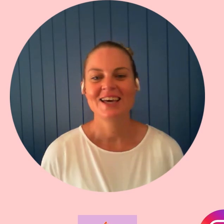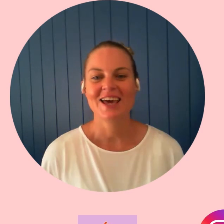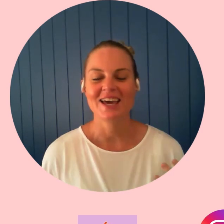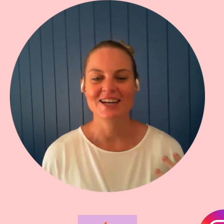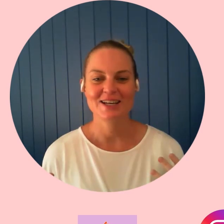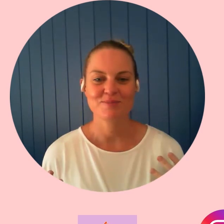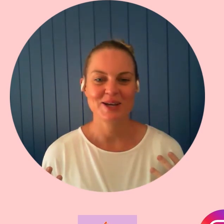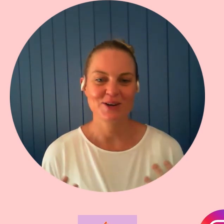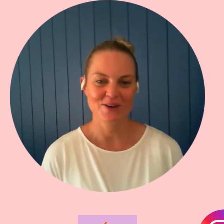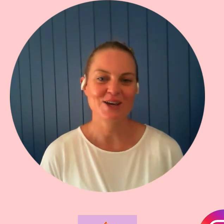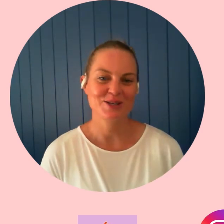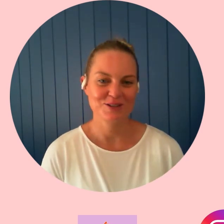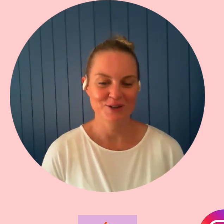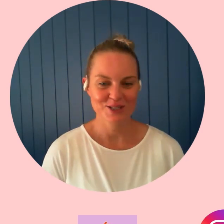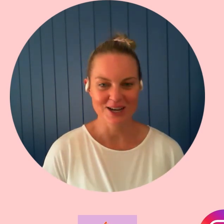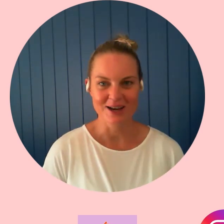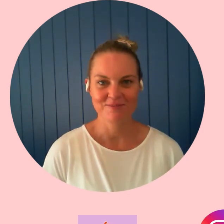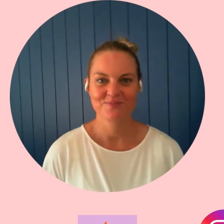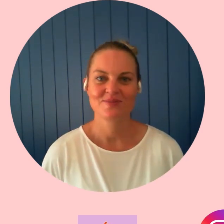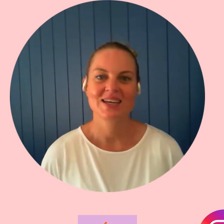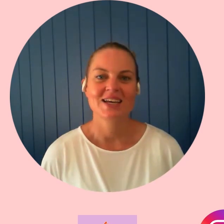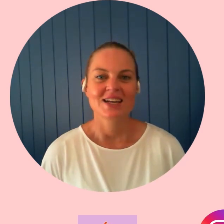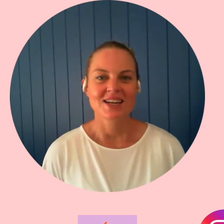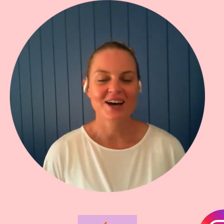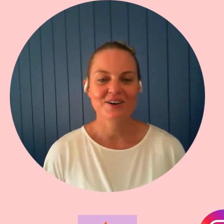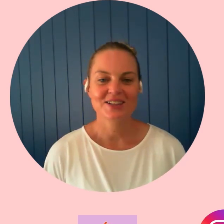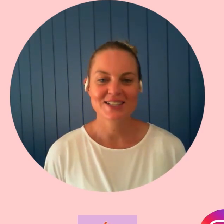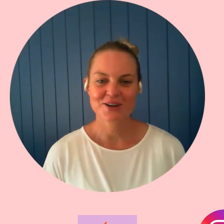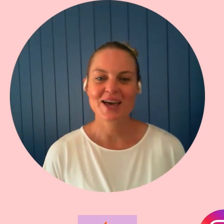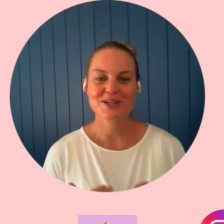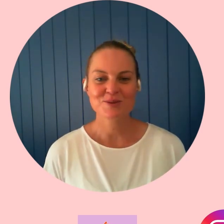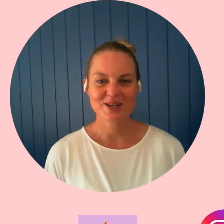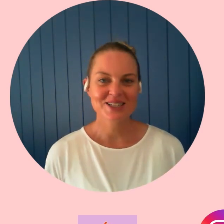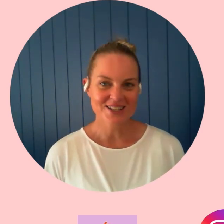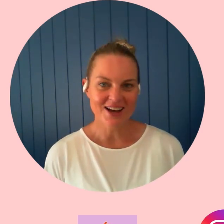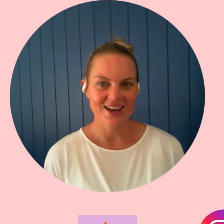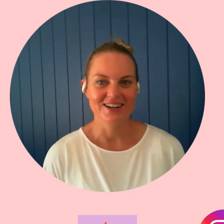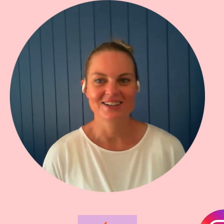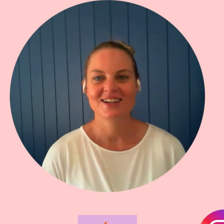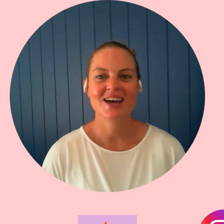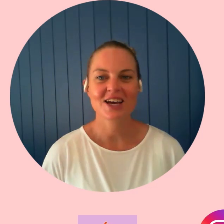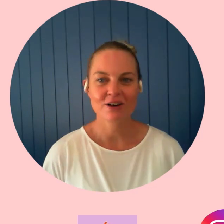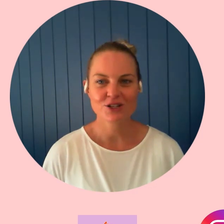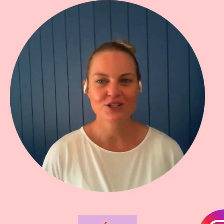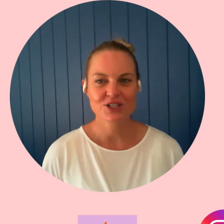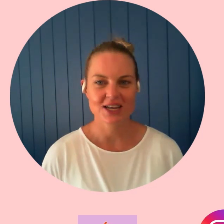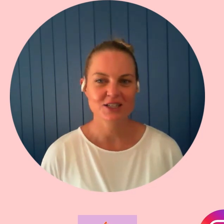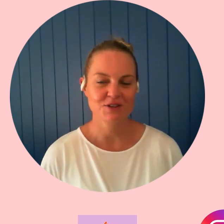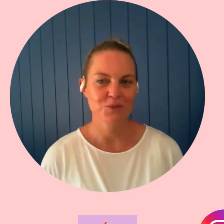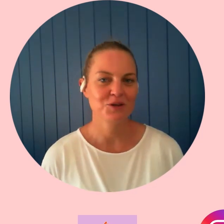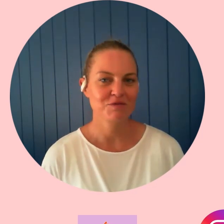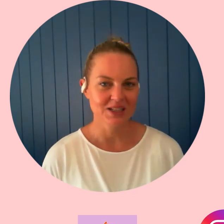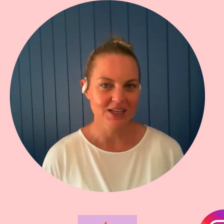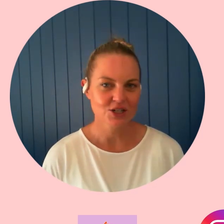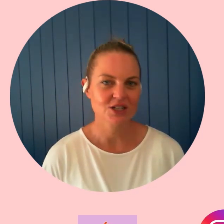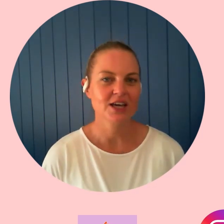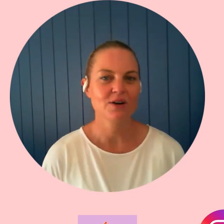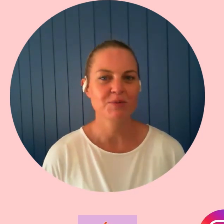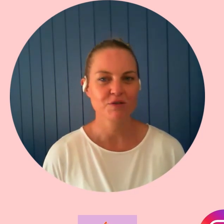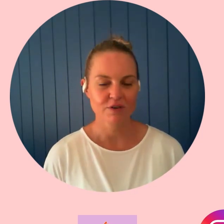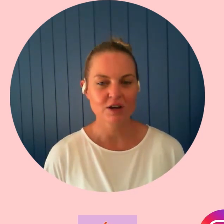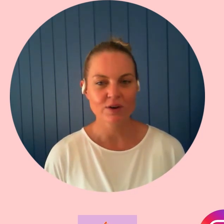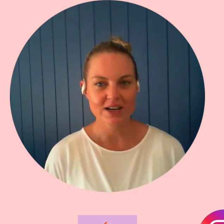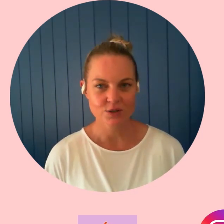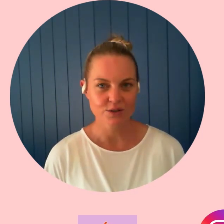a great use of your time. Now, let's go ahead and spread the sign. I encourage you to share this video with your village and grab the free